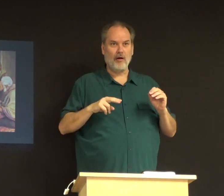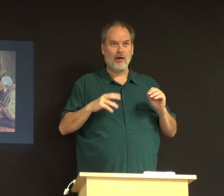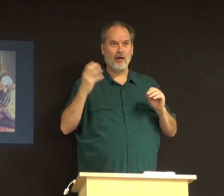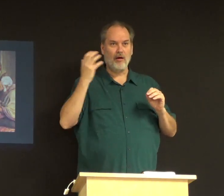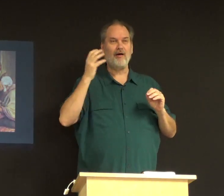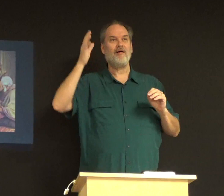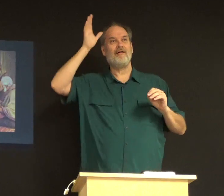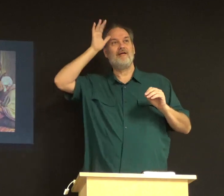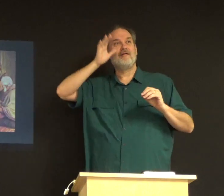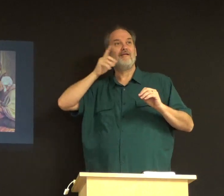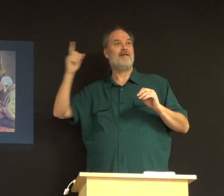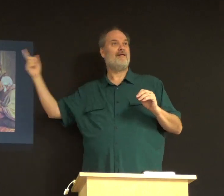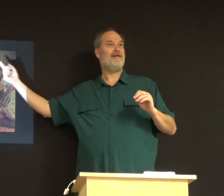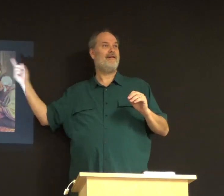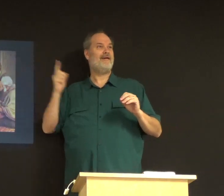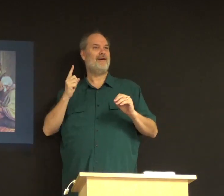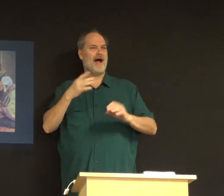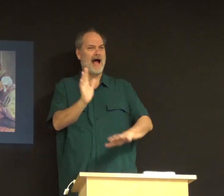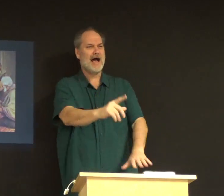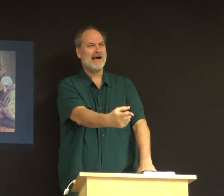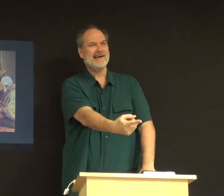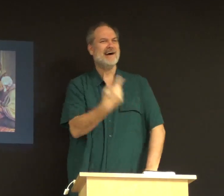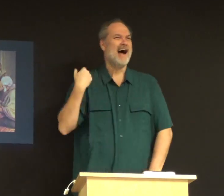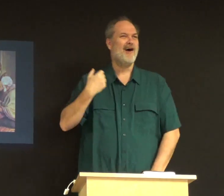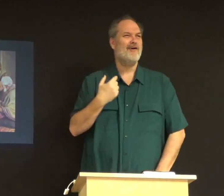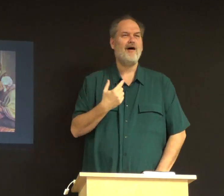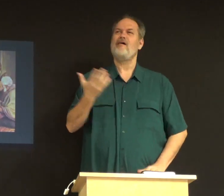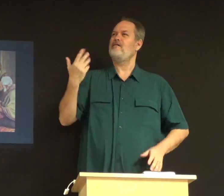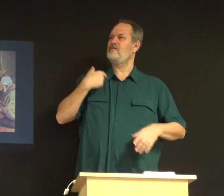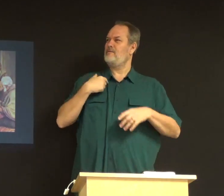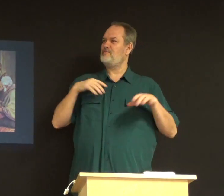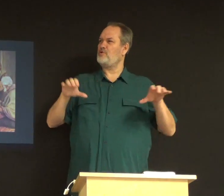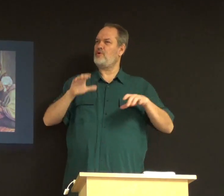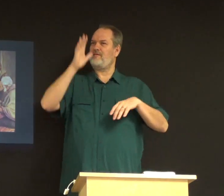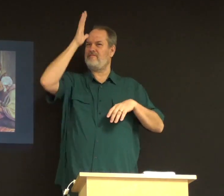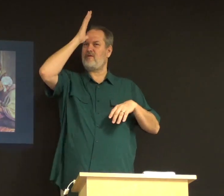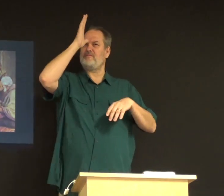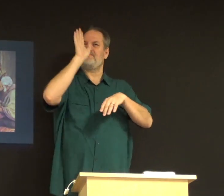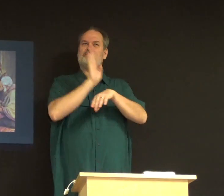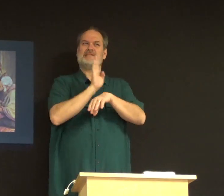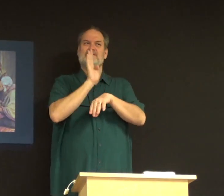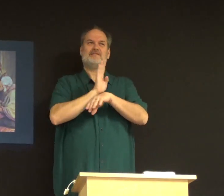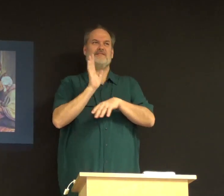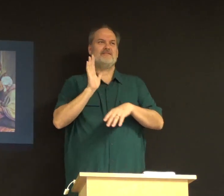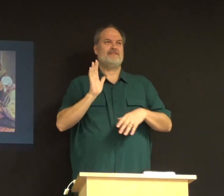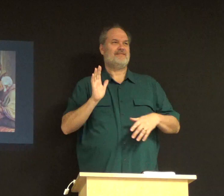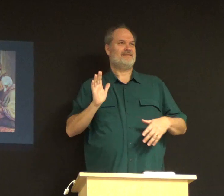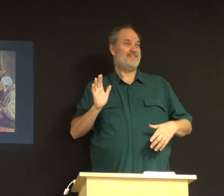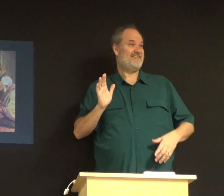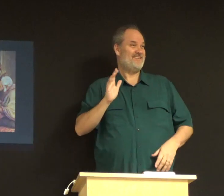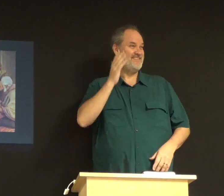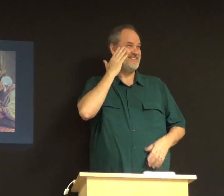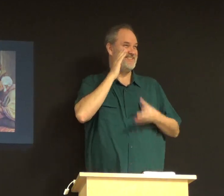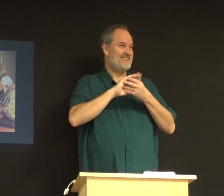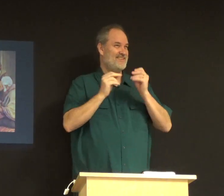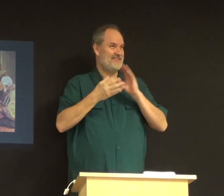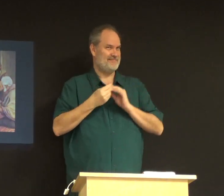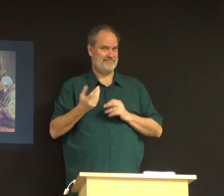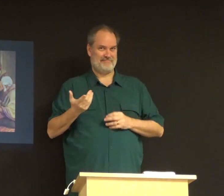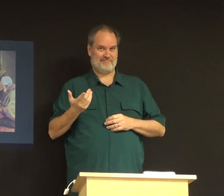The mother and brother came and said, what are you doing? And he was saying, I'm doing the